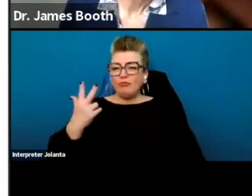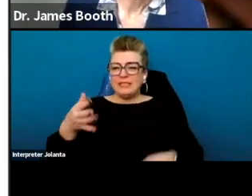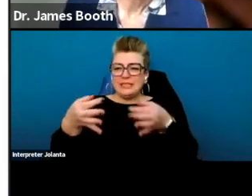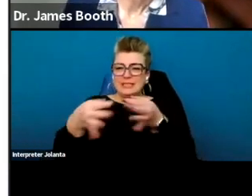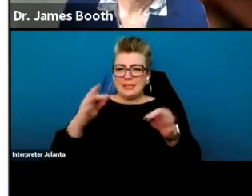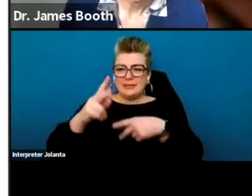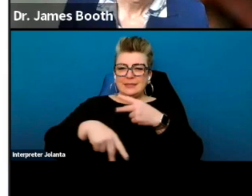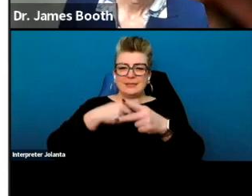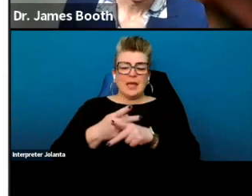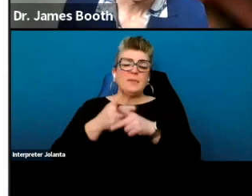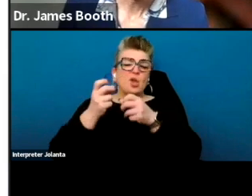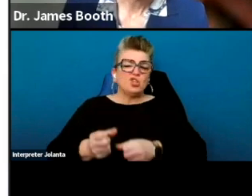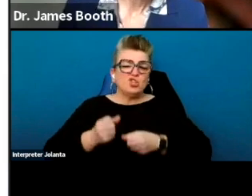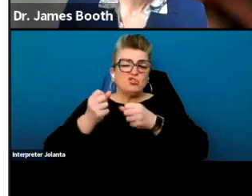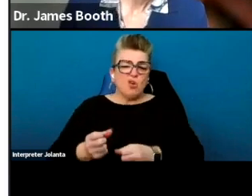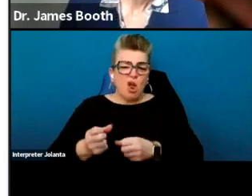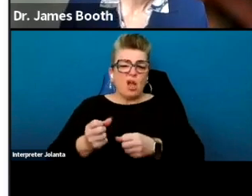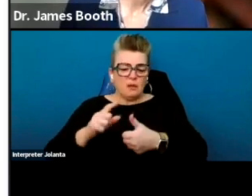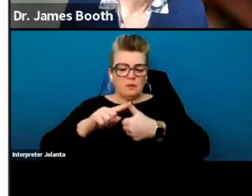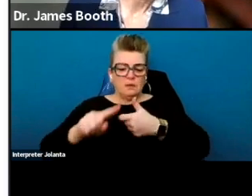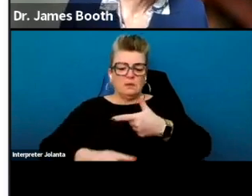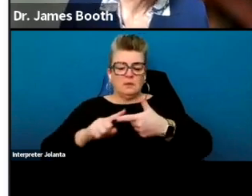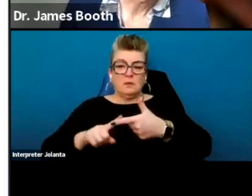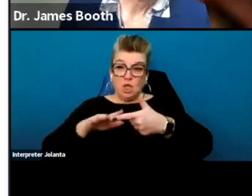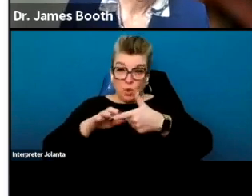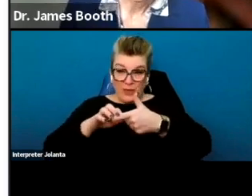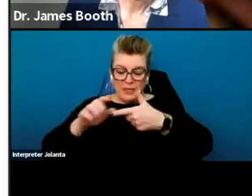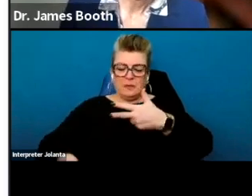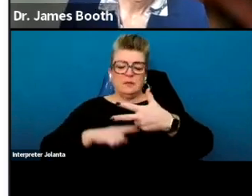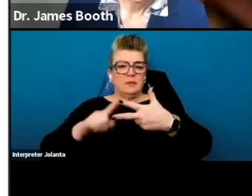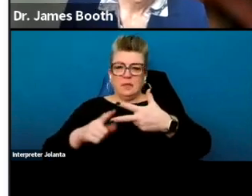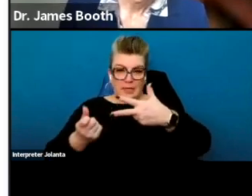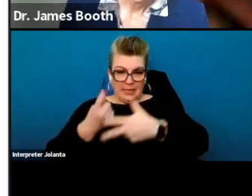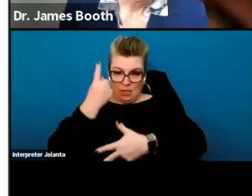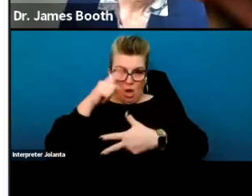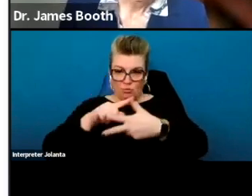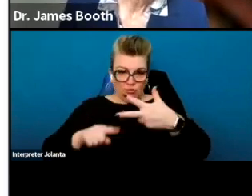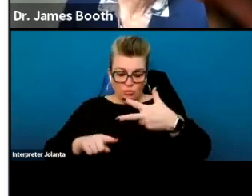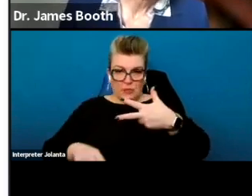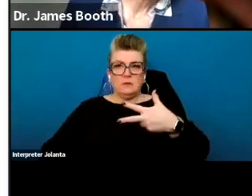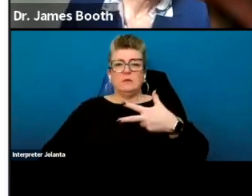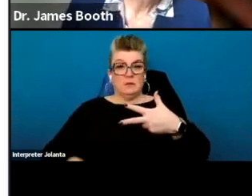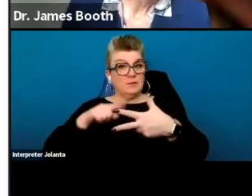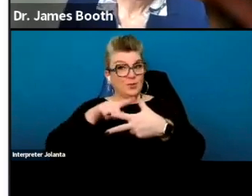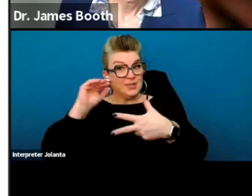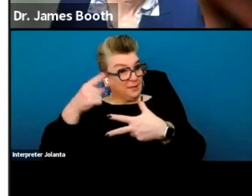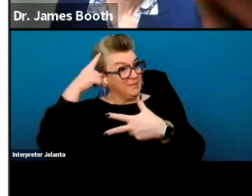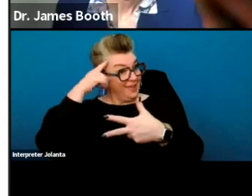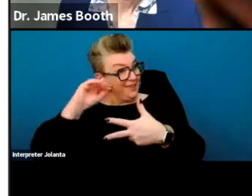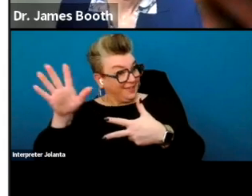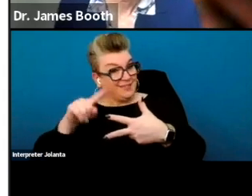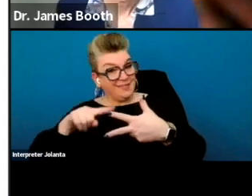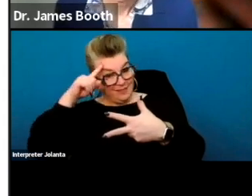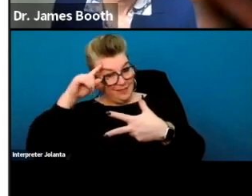strongly congruent, weakly congruent, and incongruent. In the syntax